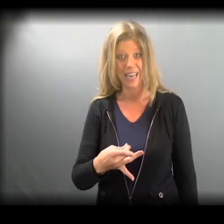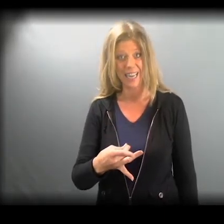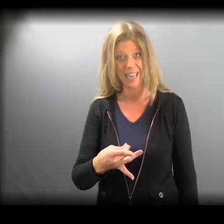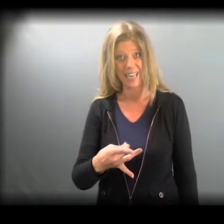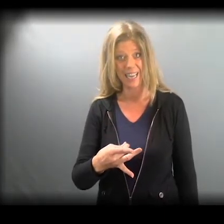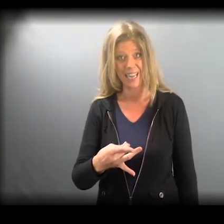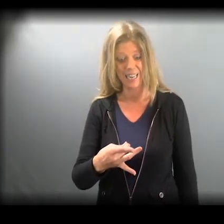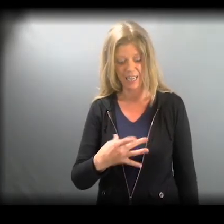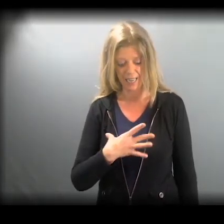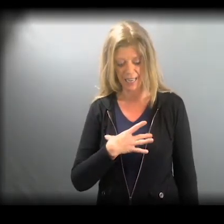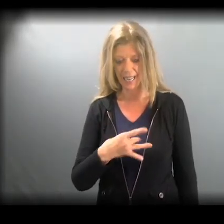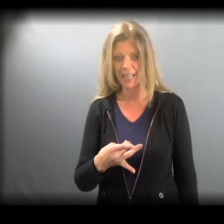like.